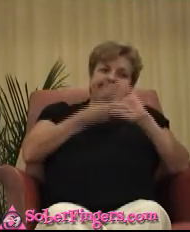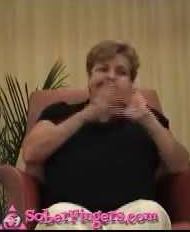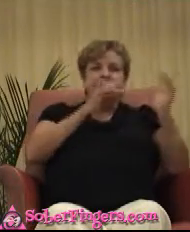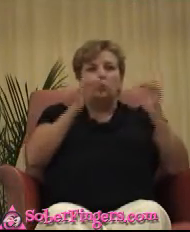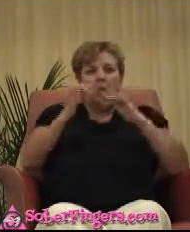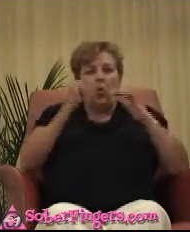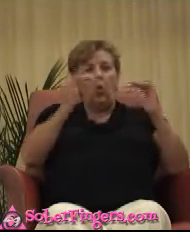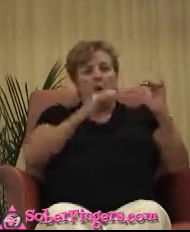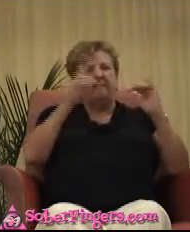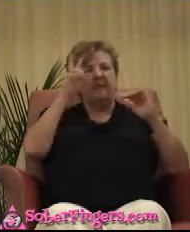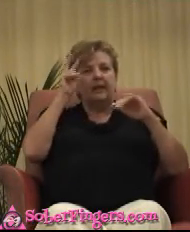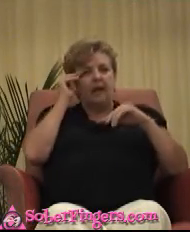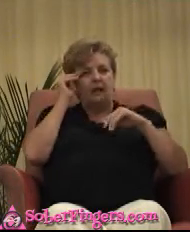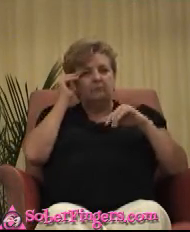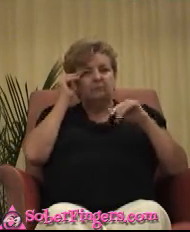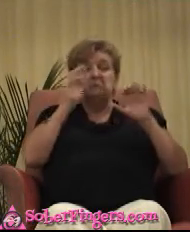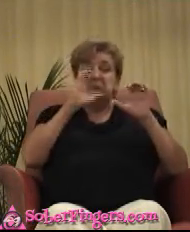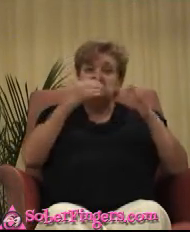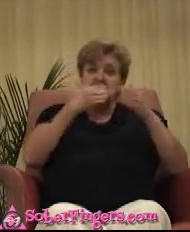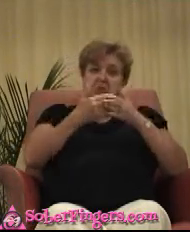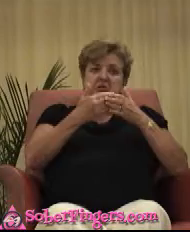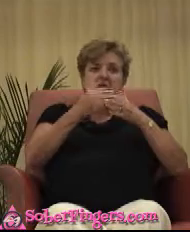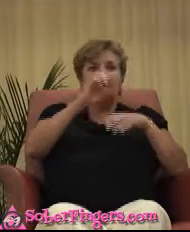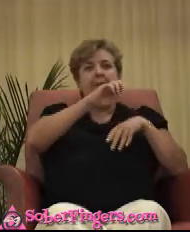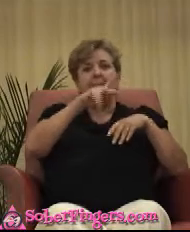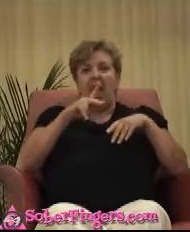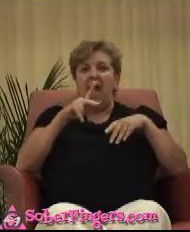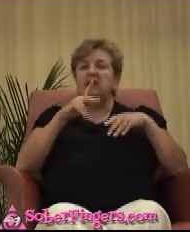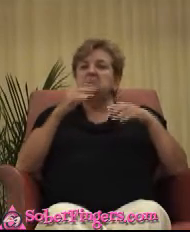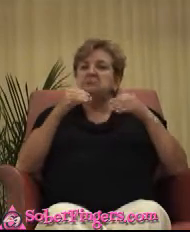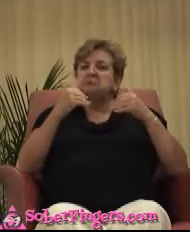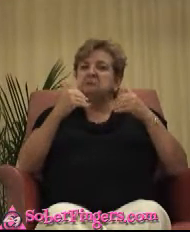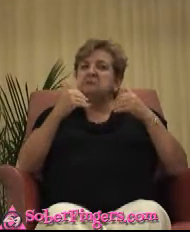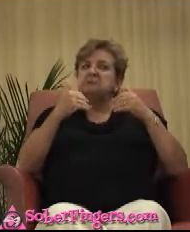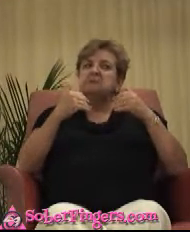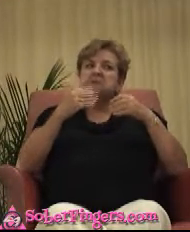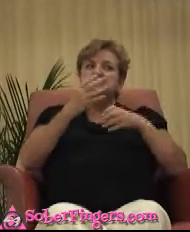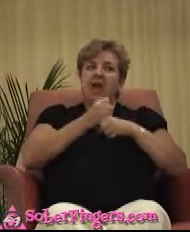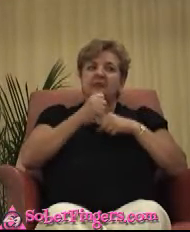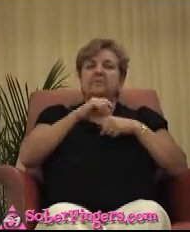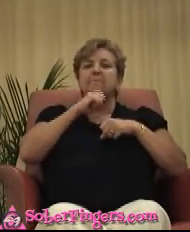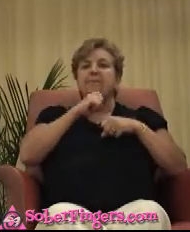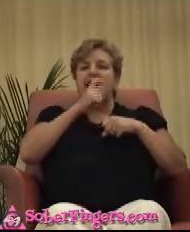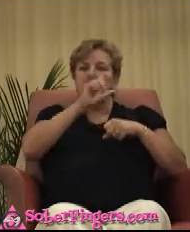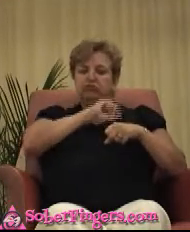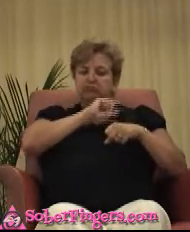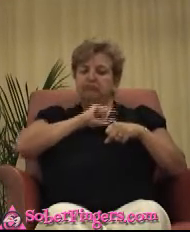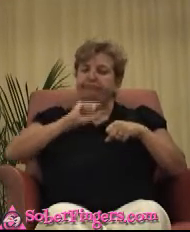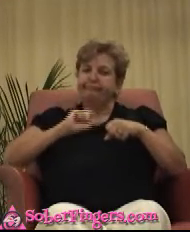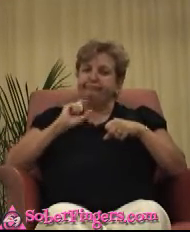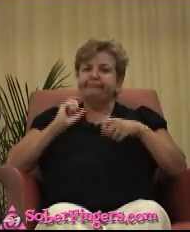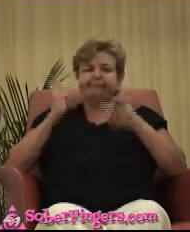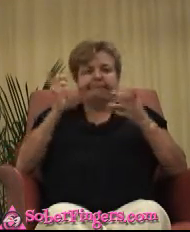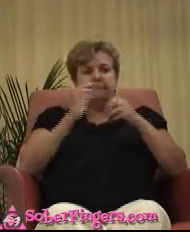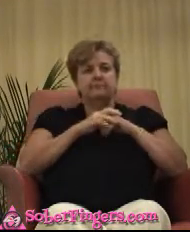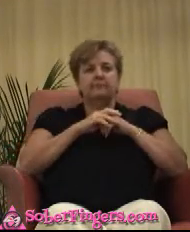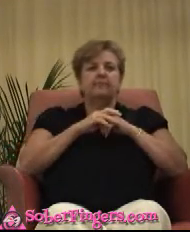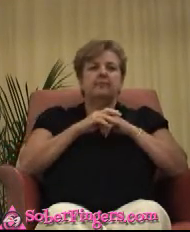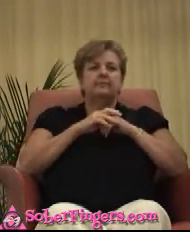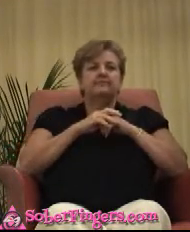I did well over there. Came back with some personal declarations. I was with 20 of the finest pilots the Marine Corps ever put together, I think. And